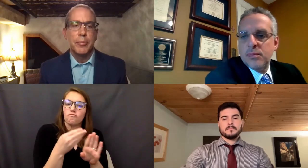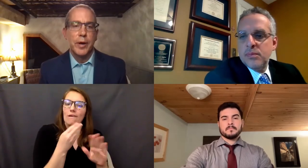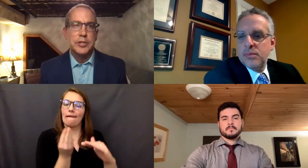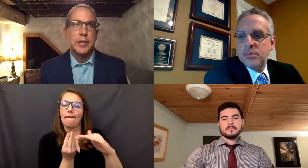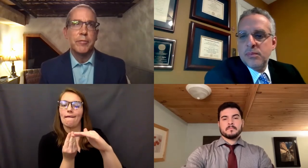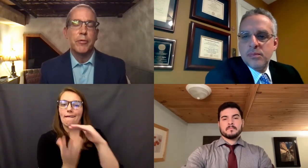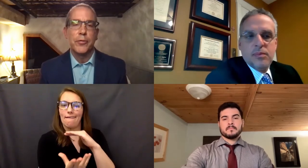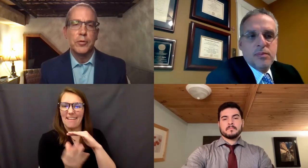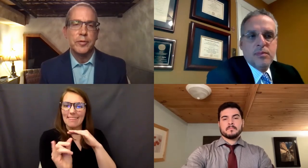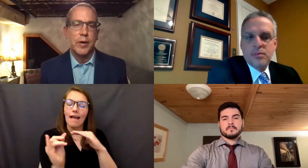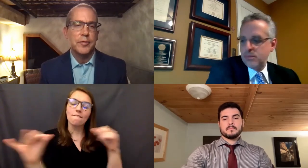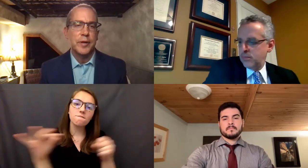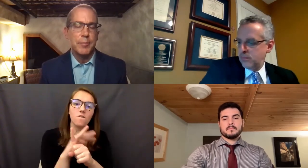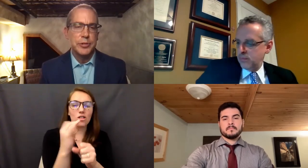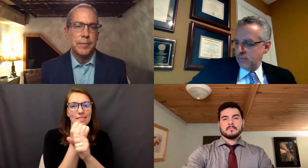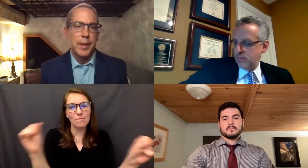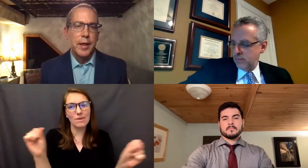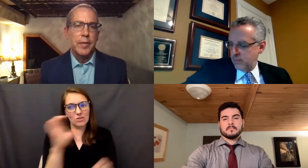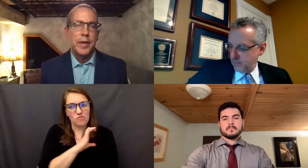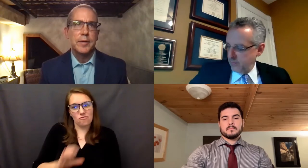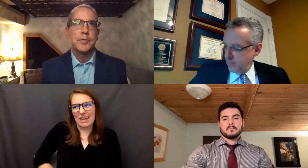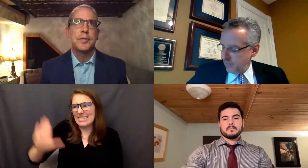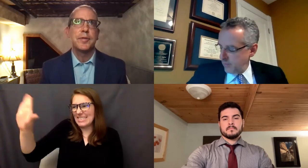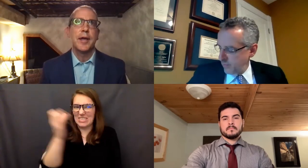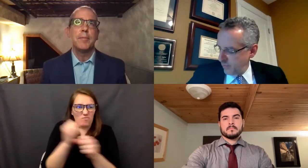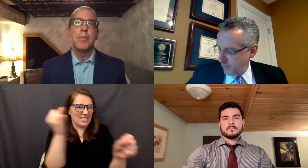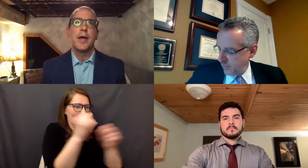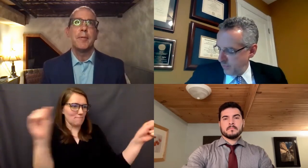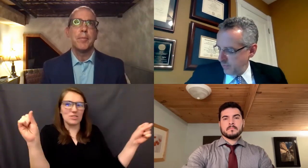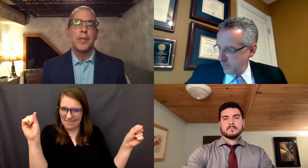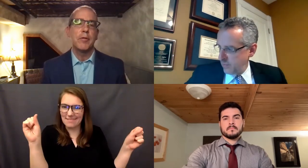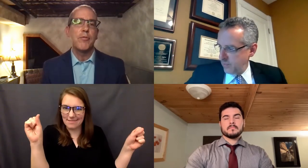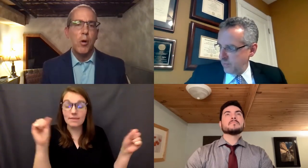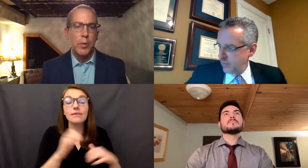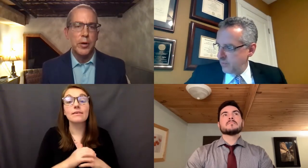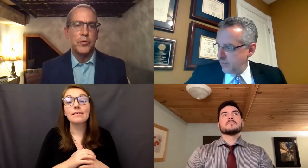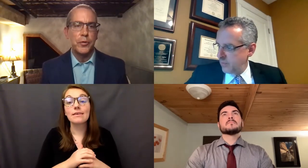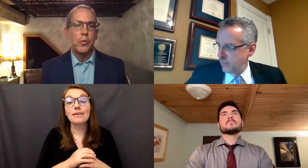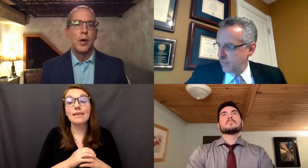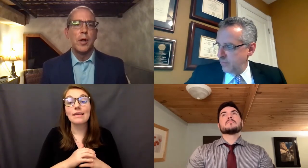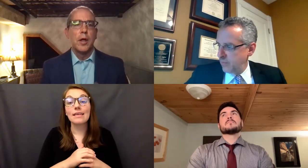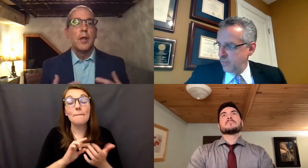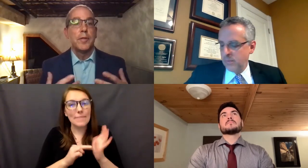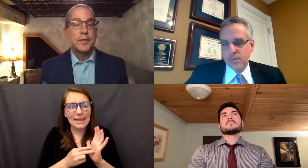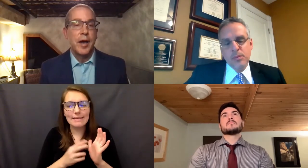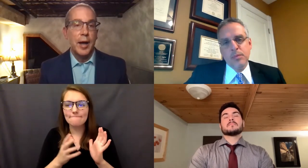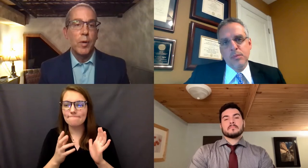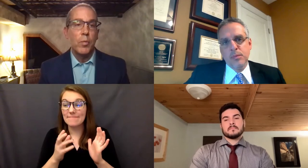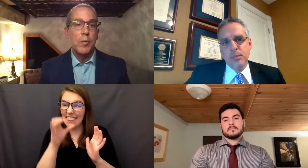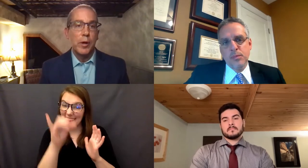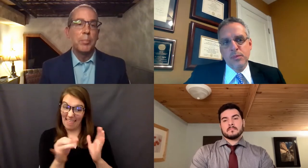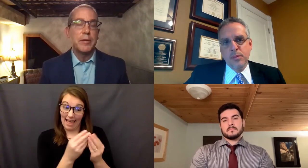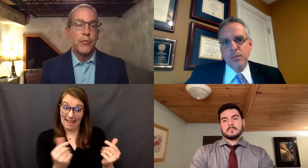the liberation and the full fruits of Christ's redemption. That is to say that they look forward to the